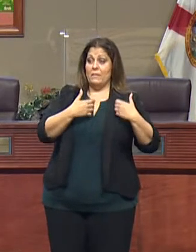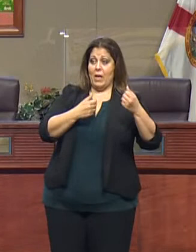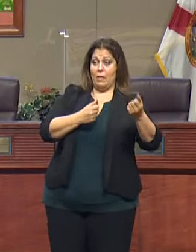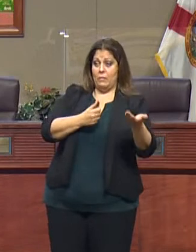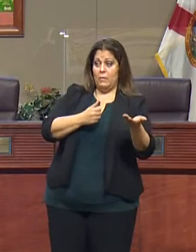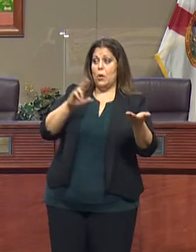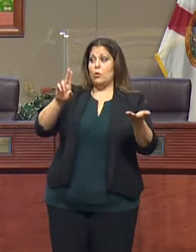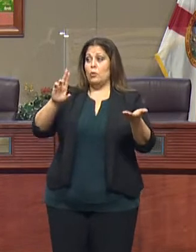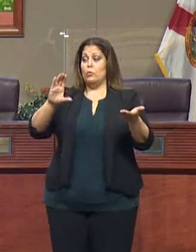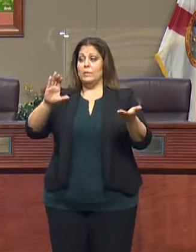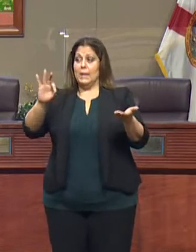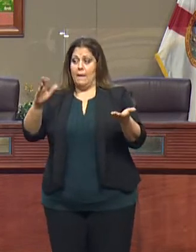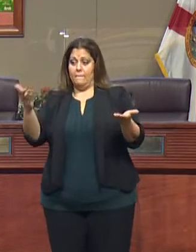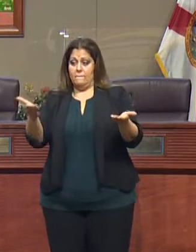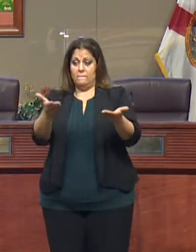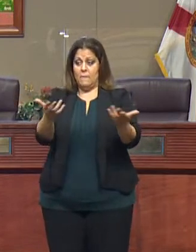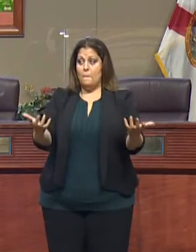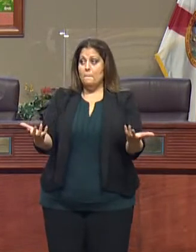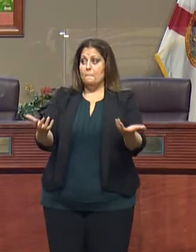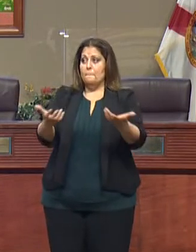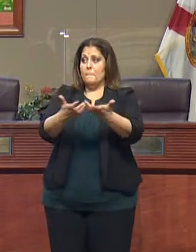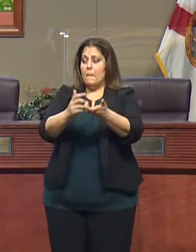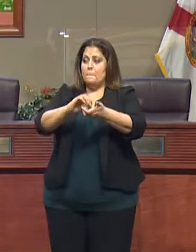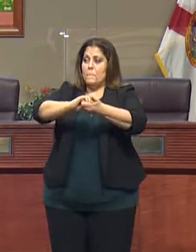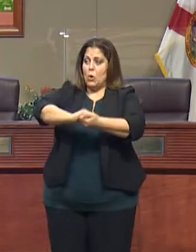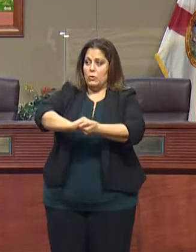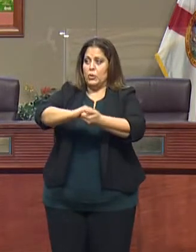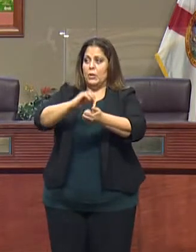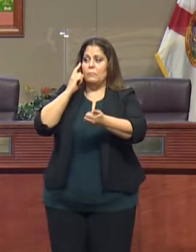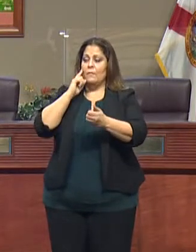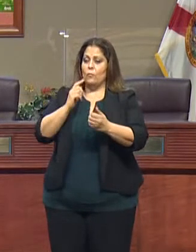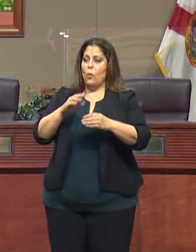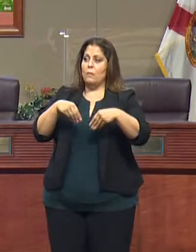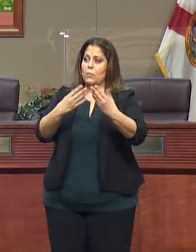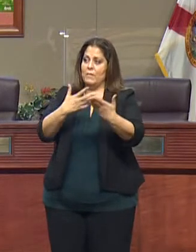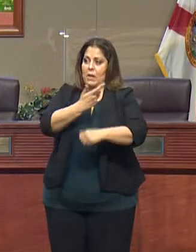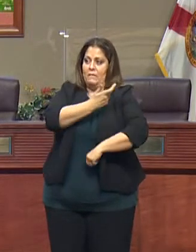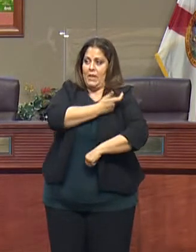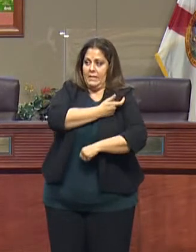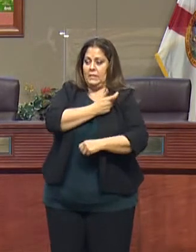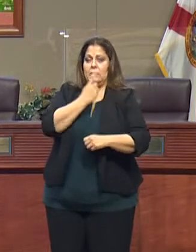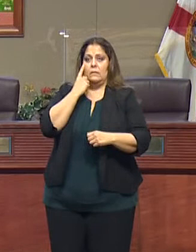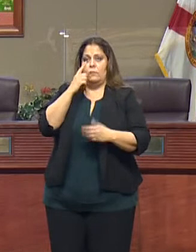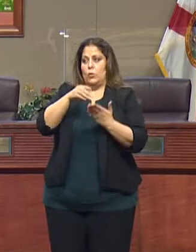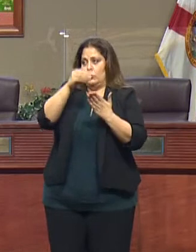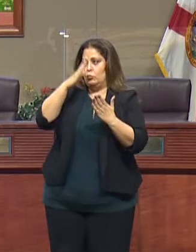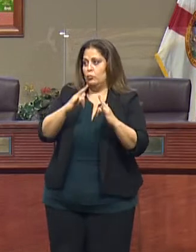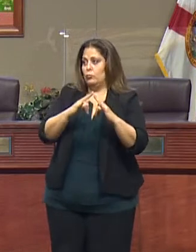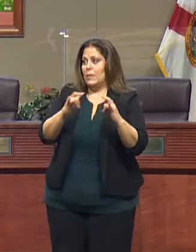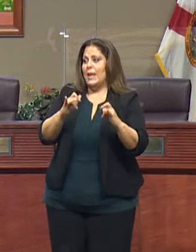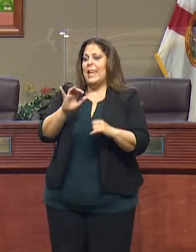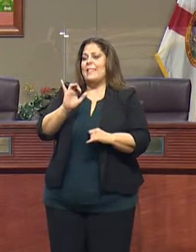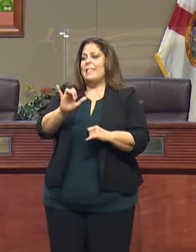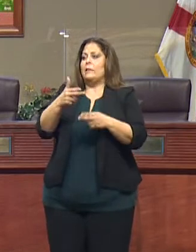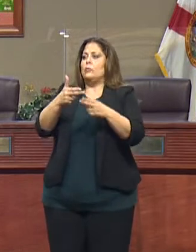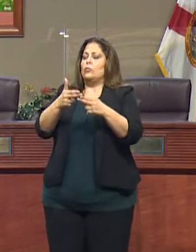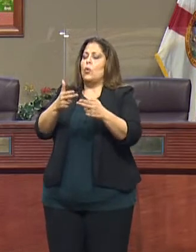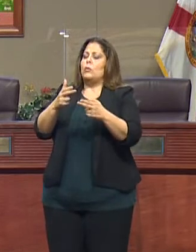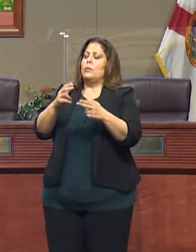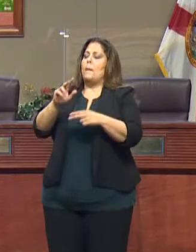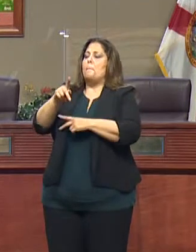and UCF with vaccinating students and others there, those are essentially closed pods,